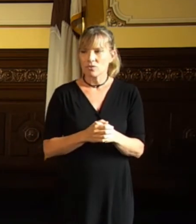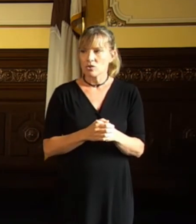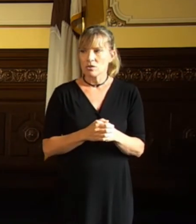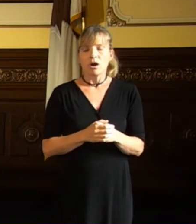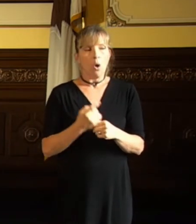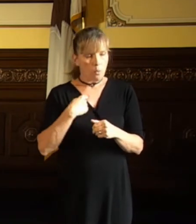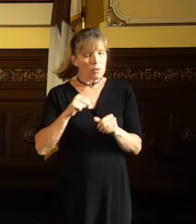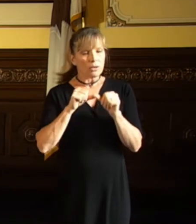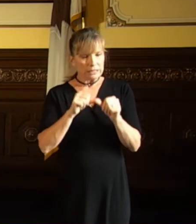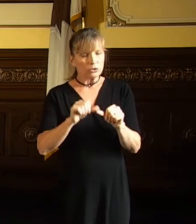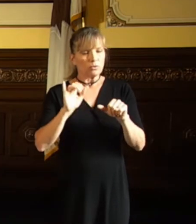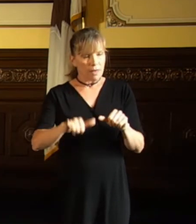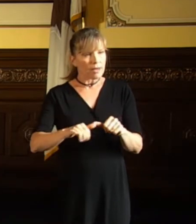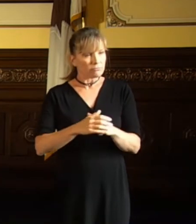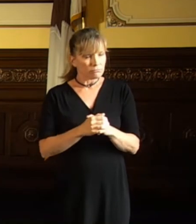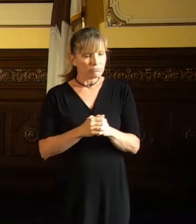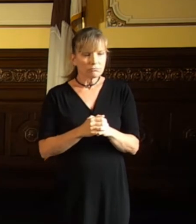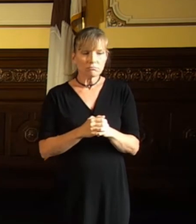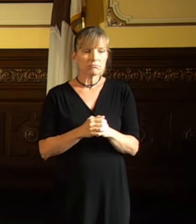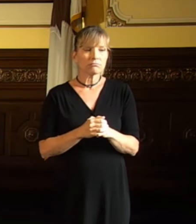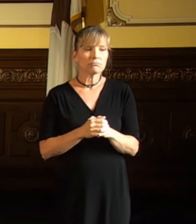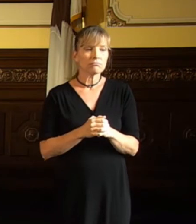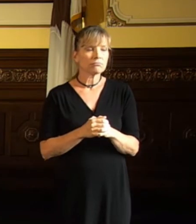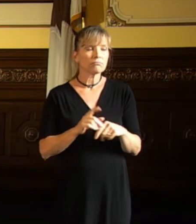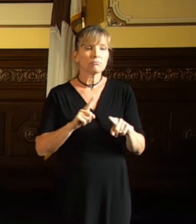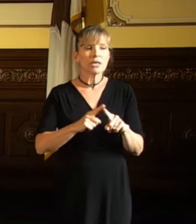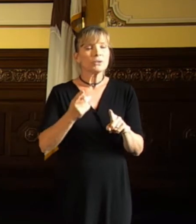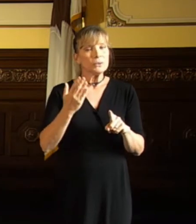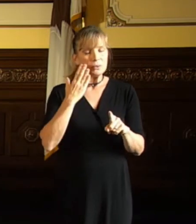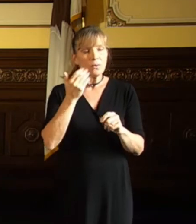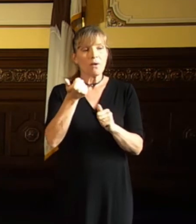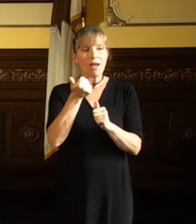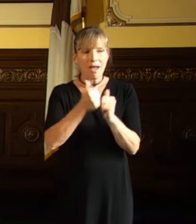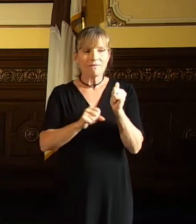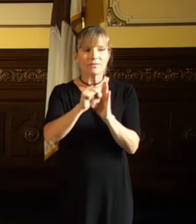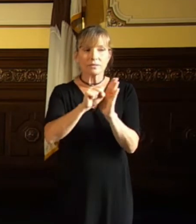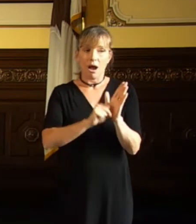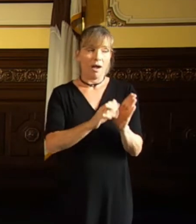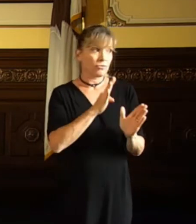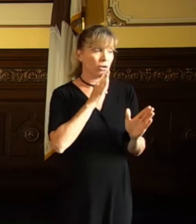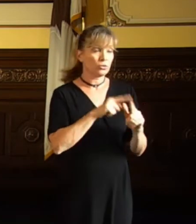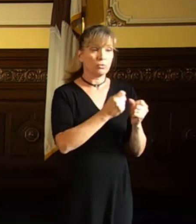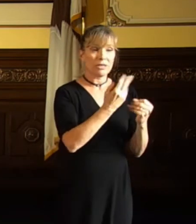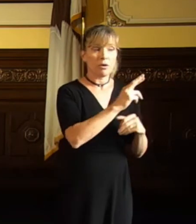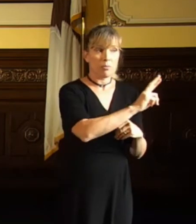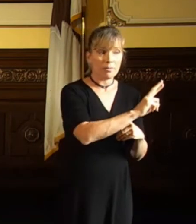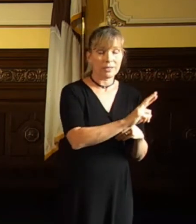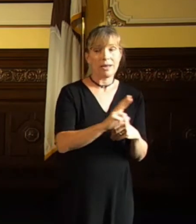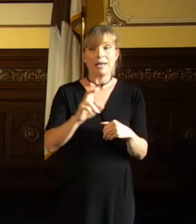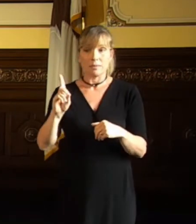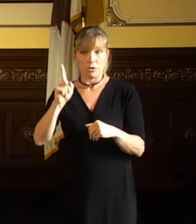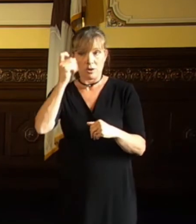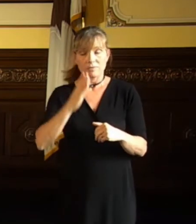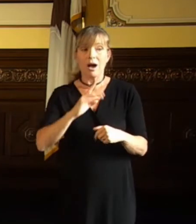so we're going to continue that. But as every state in the United States, and I've talked to many Republican and Democratic governors about unemployment